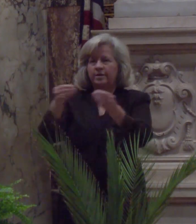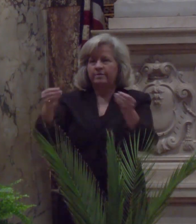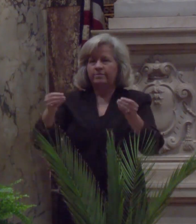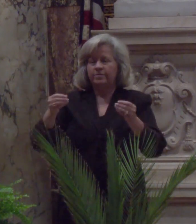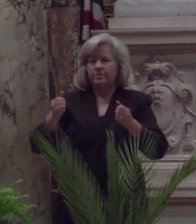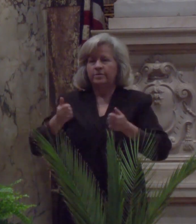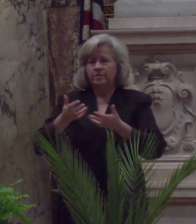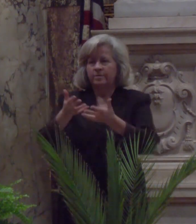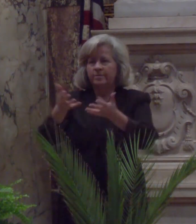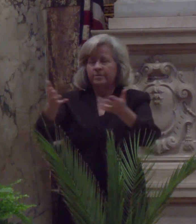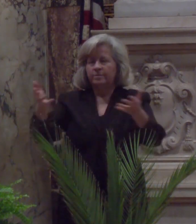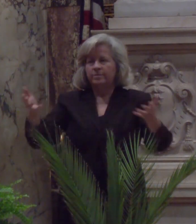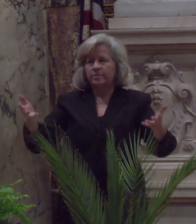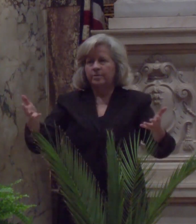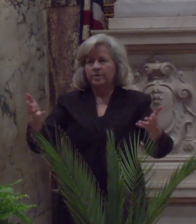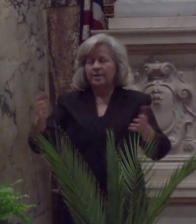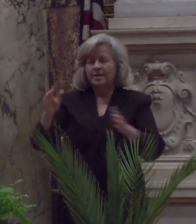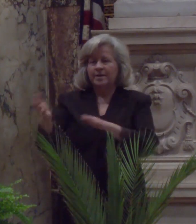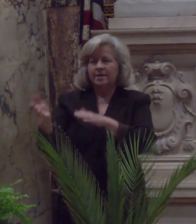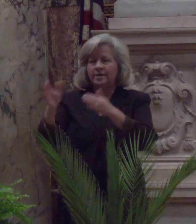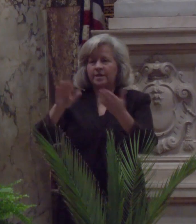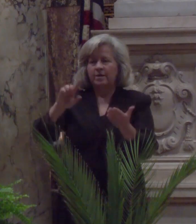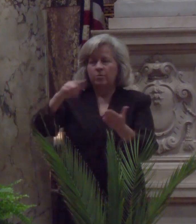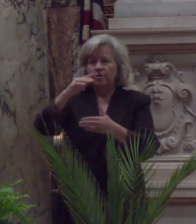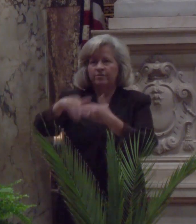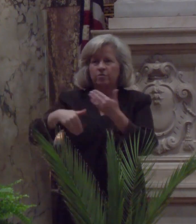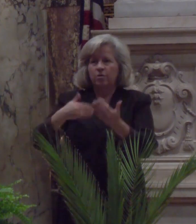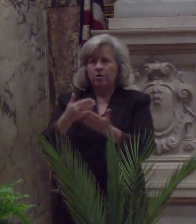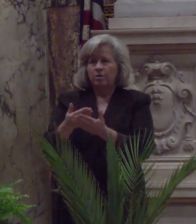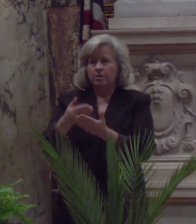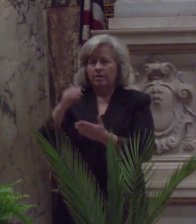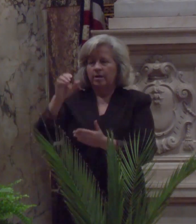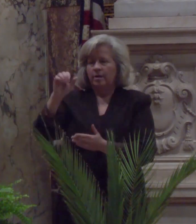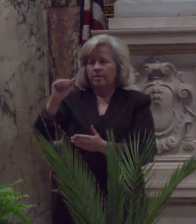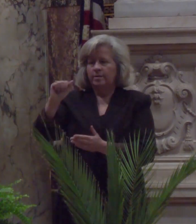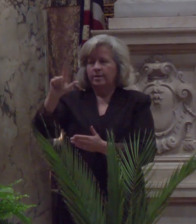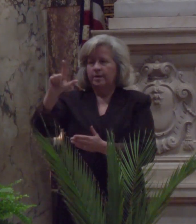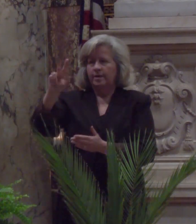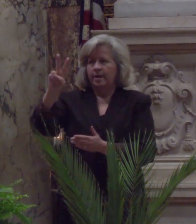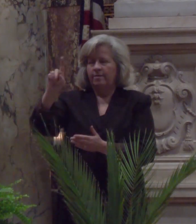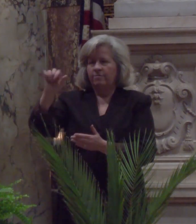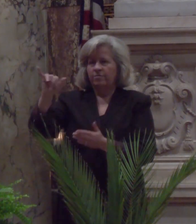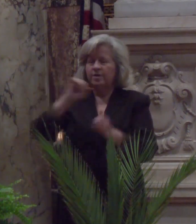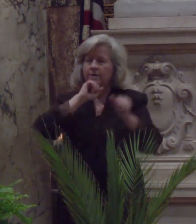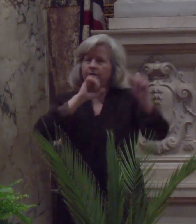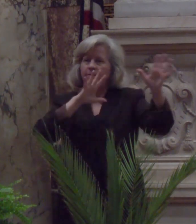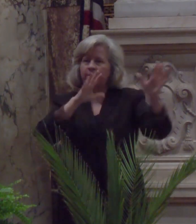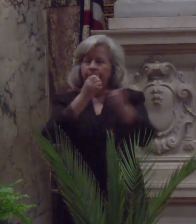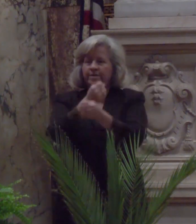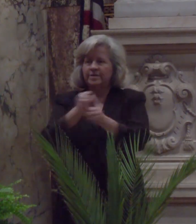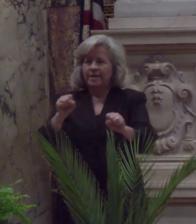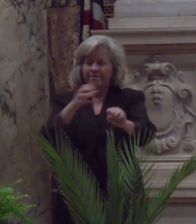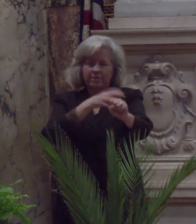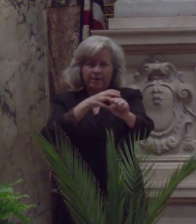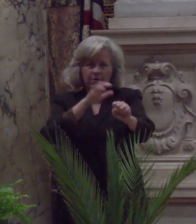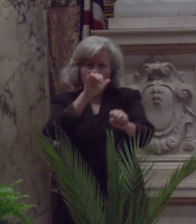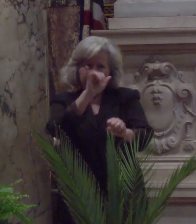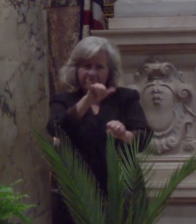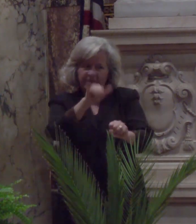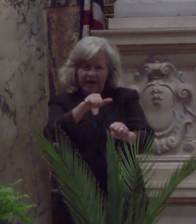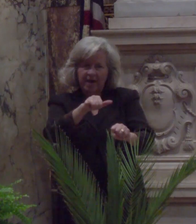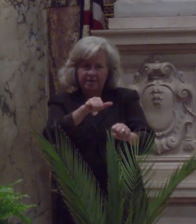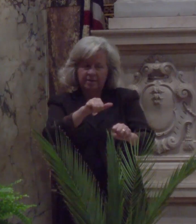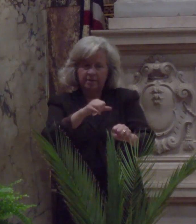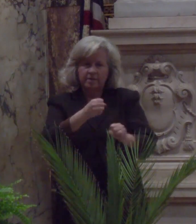us. Though he died once for all on Calvary, the saving power of his sacrifice continues